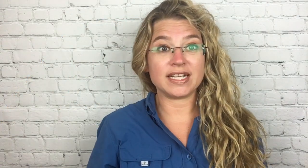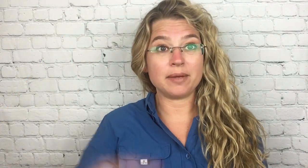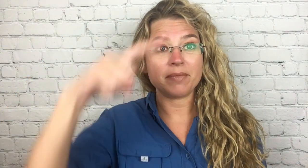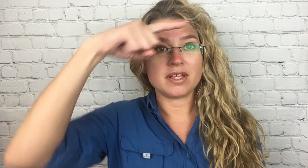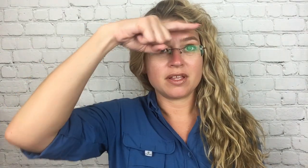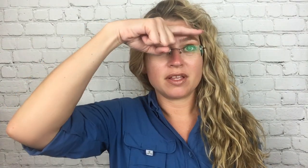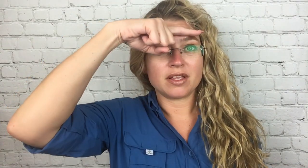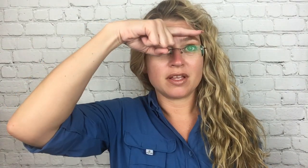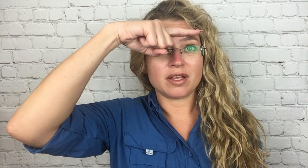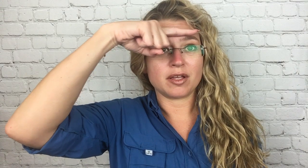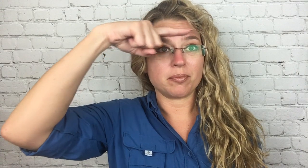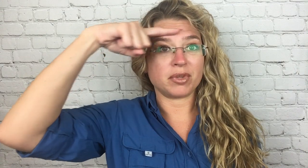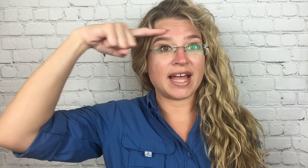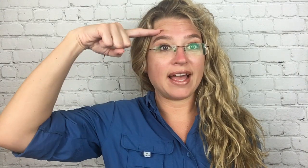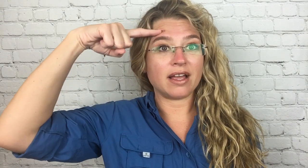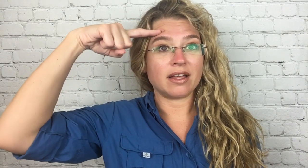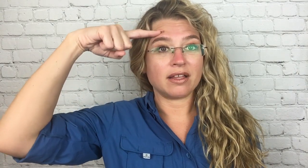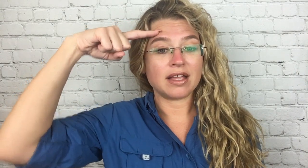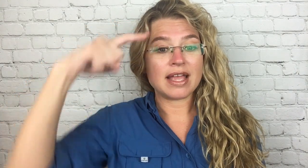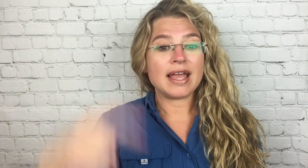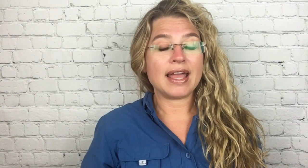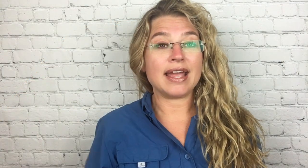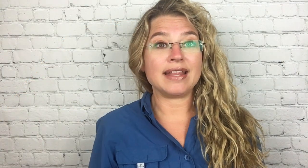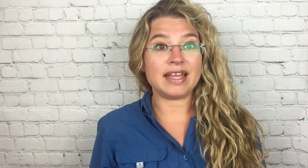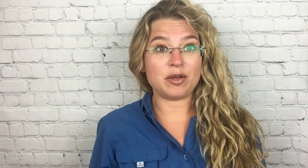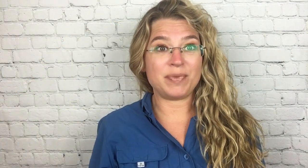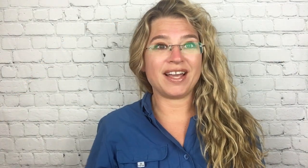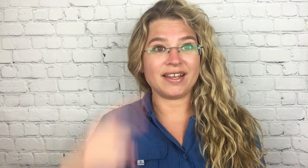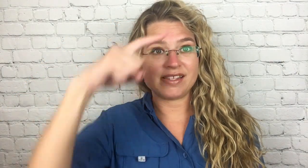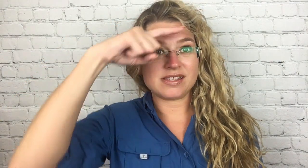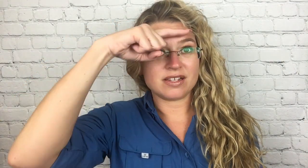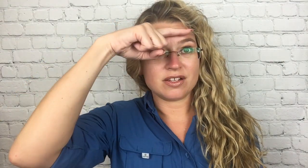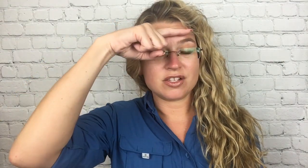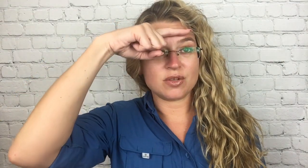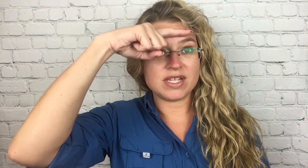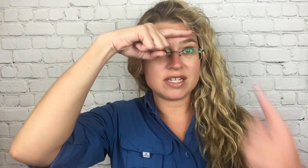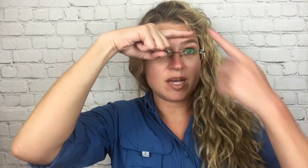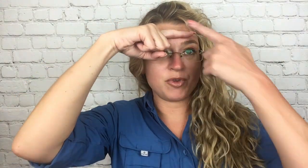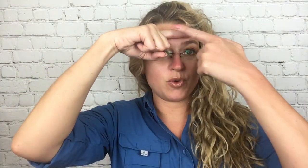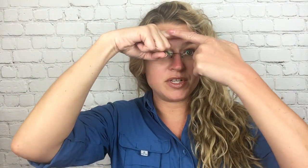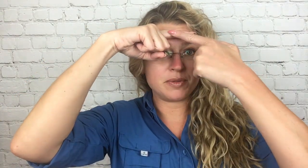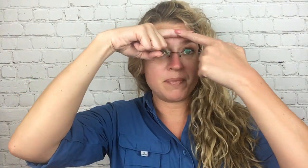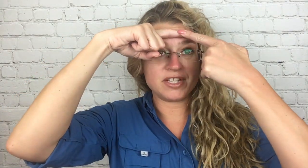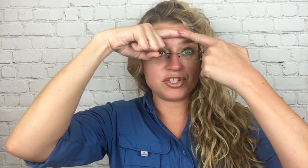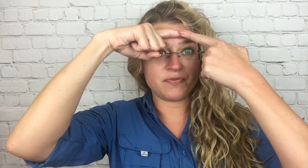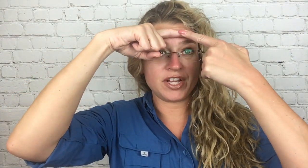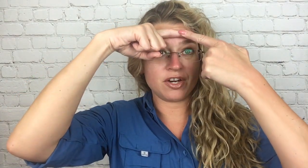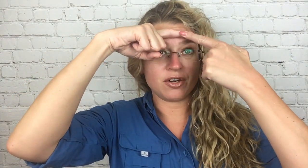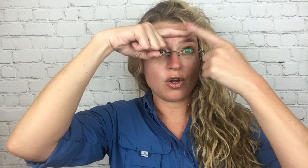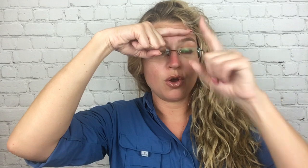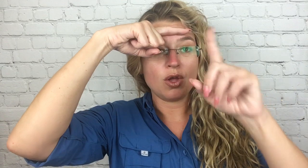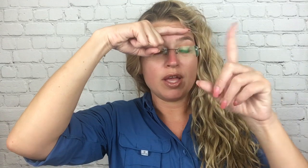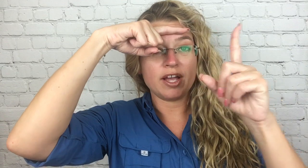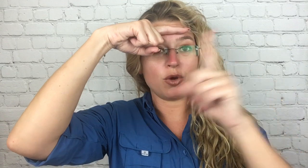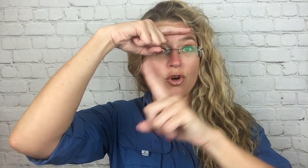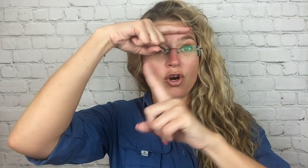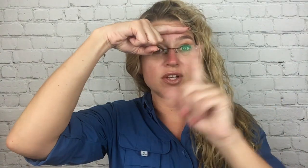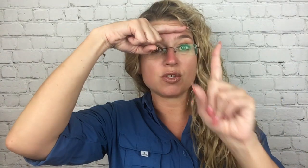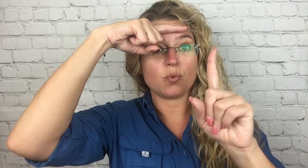time. Black, and then because. So this time you're going to bend your finger and go across